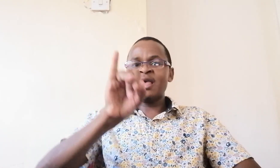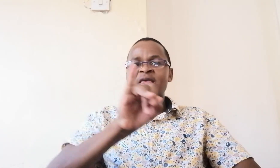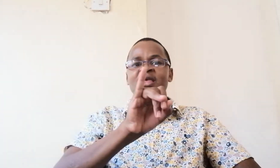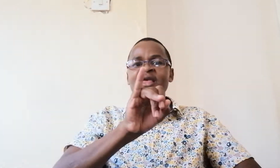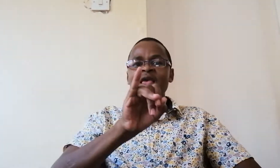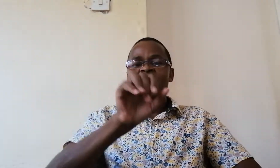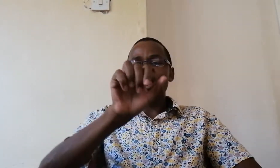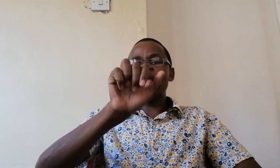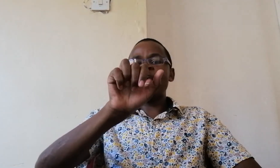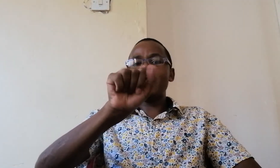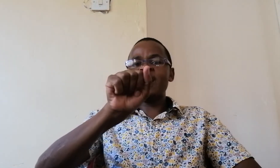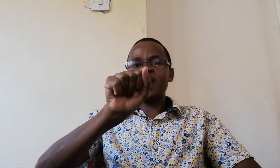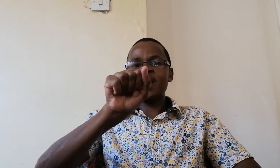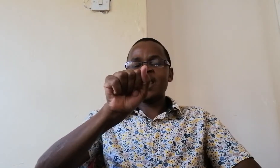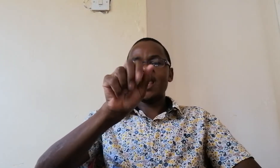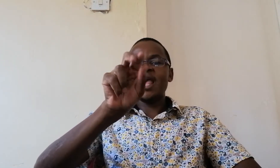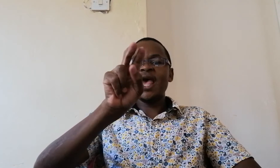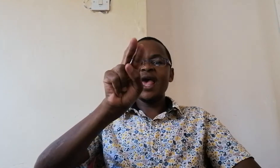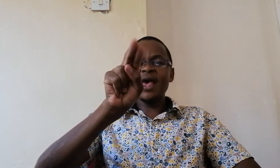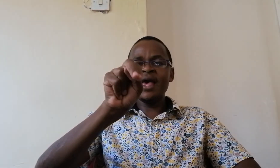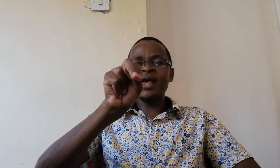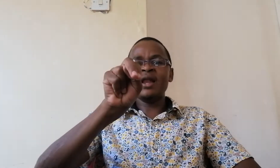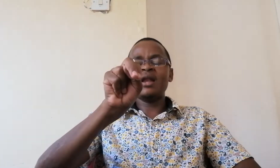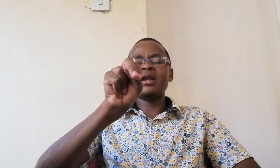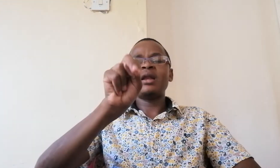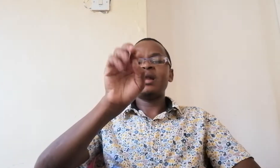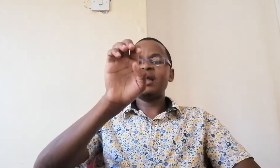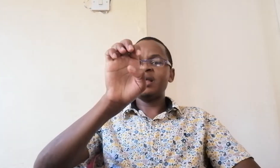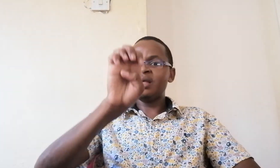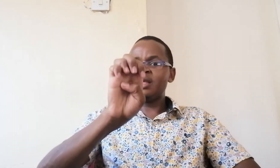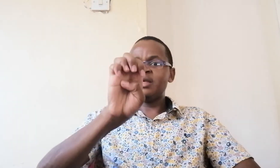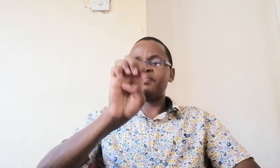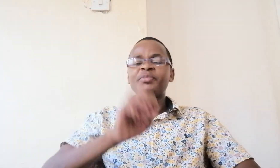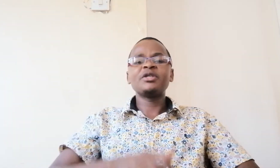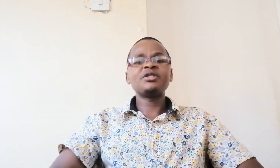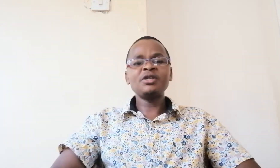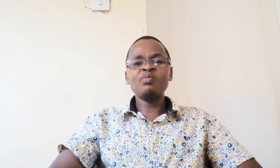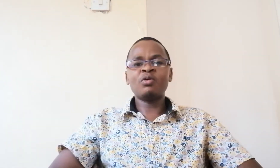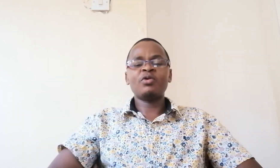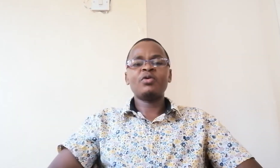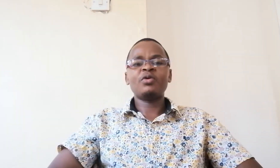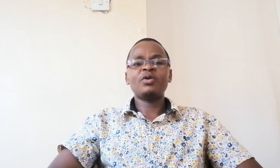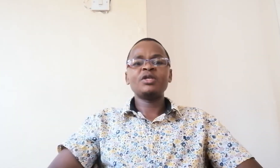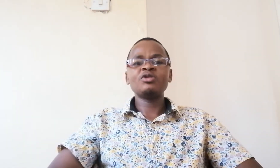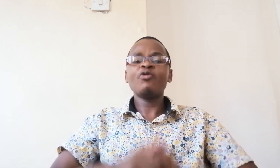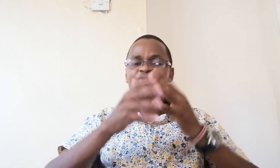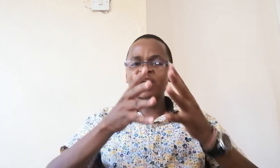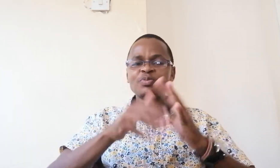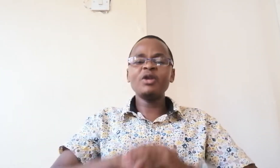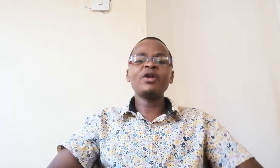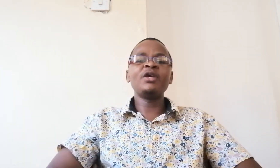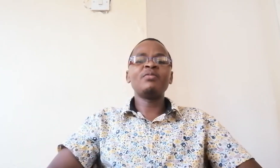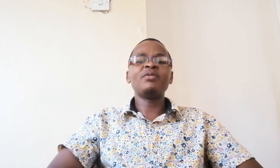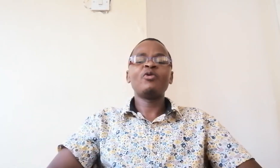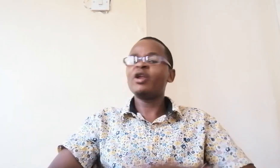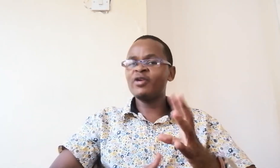J A N E. Simple. So figure spell your name wherever you